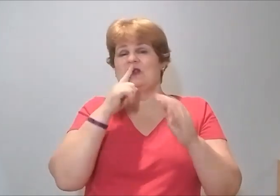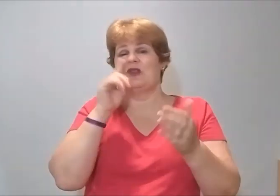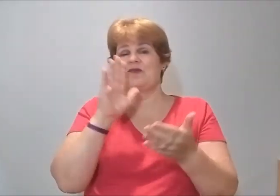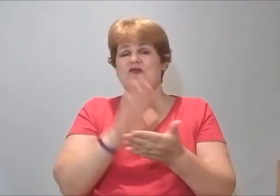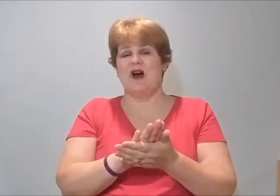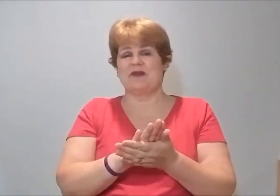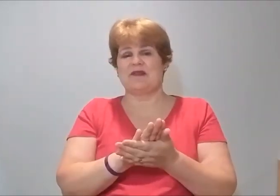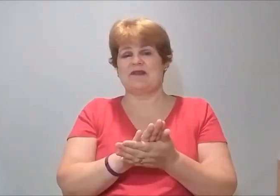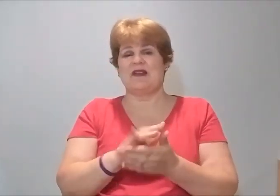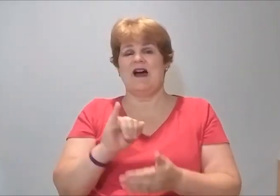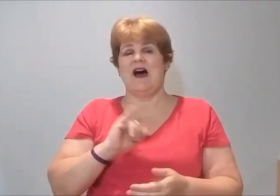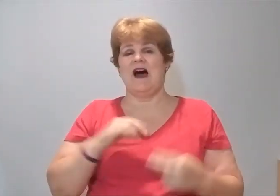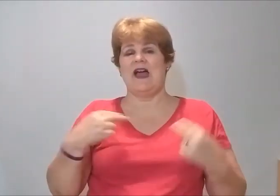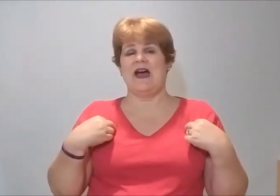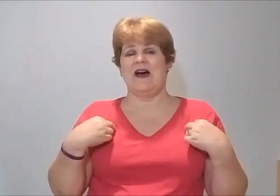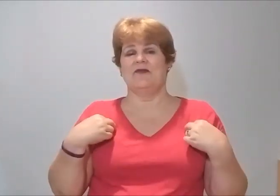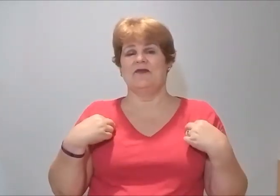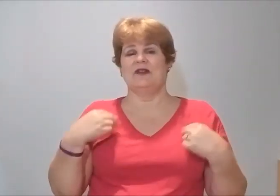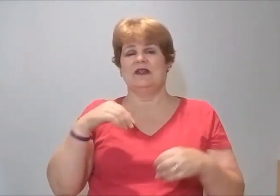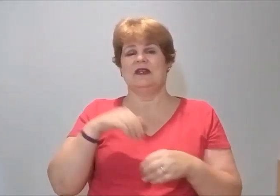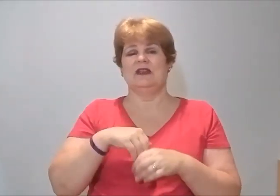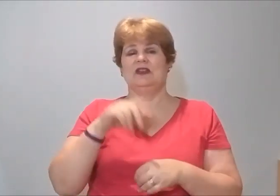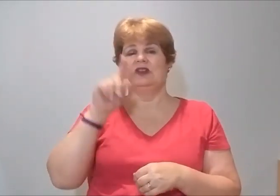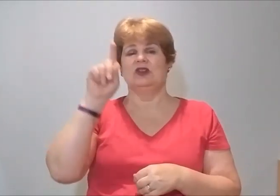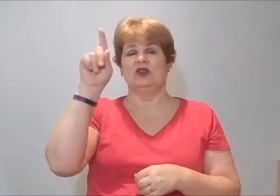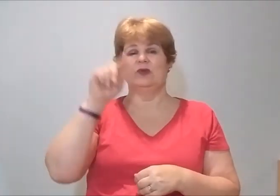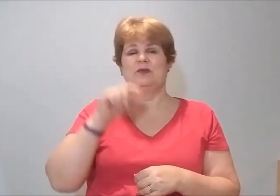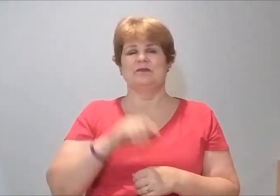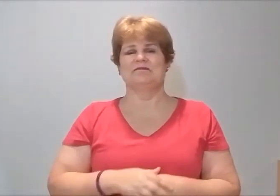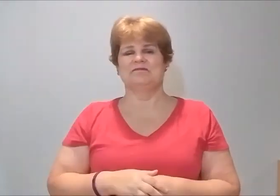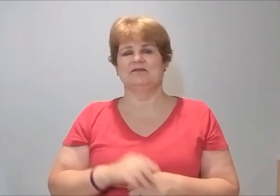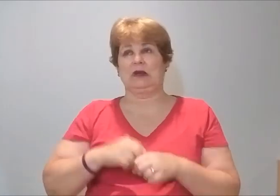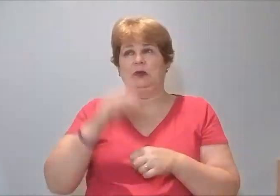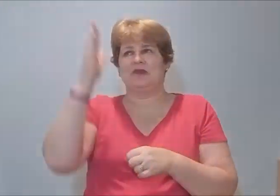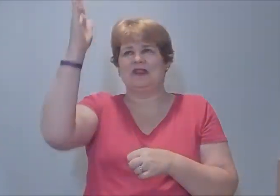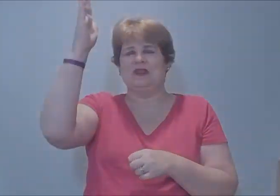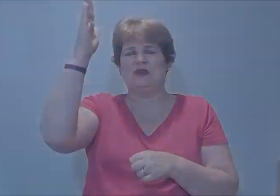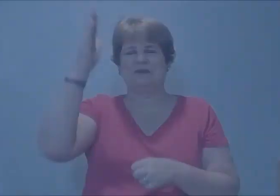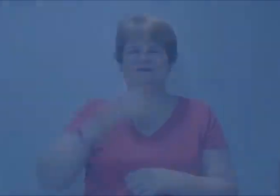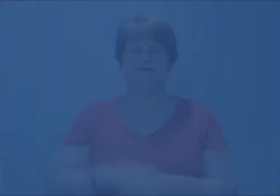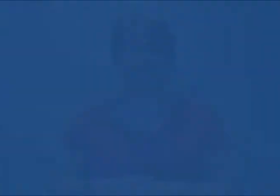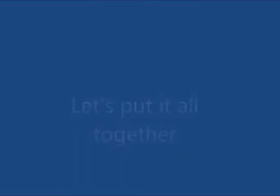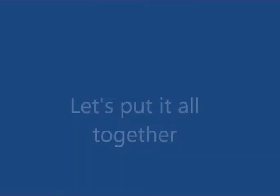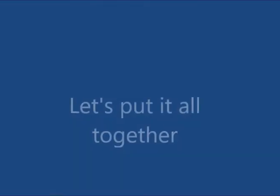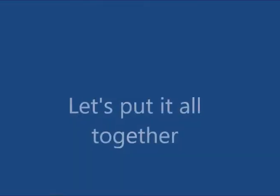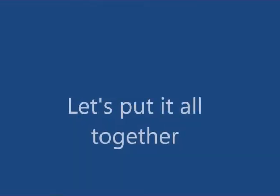the promise I have in you. Oops, in you.